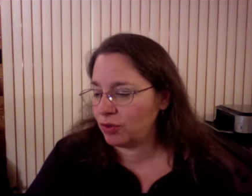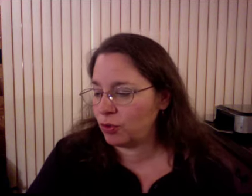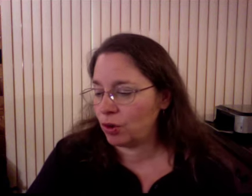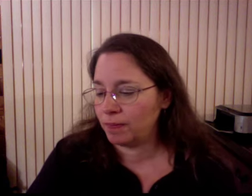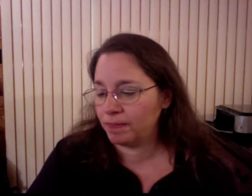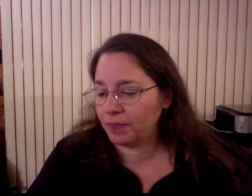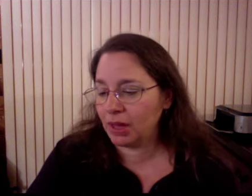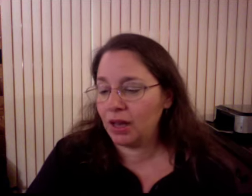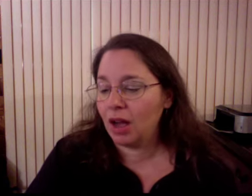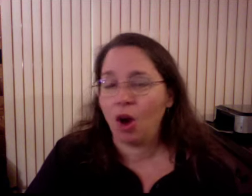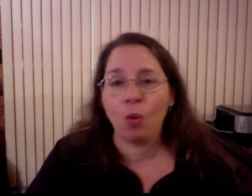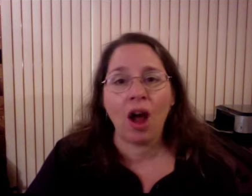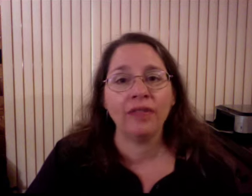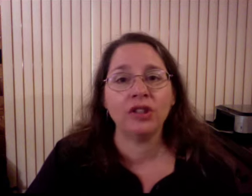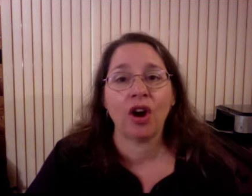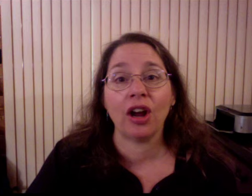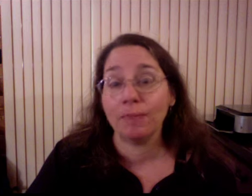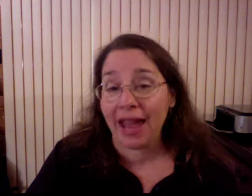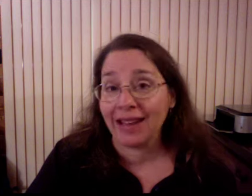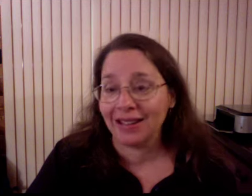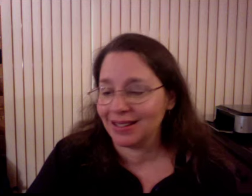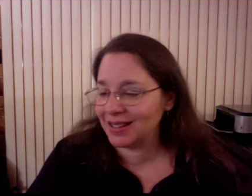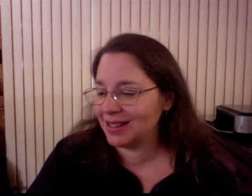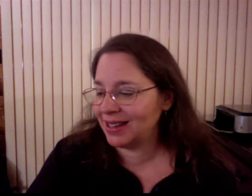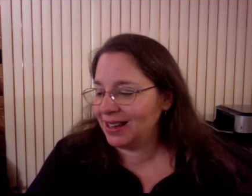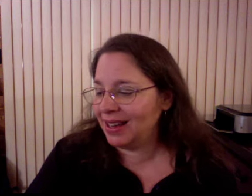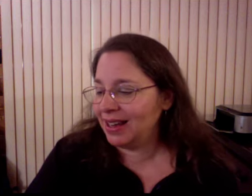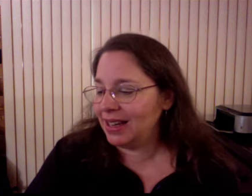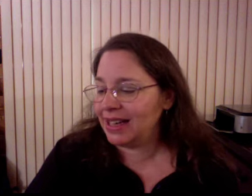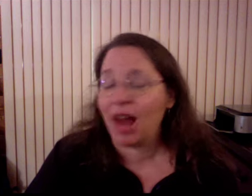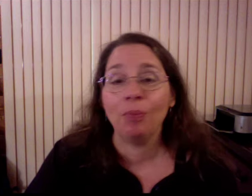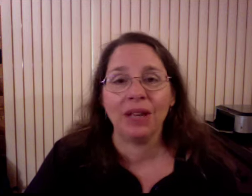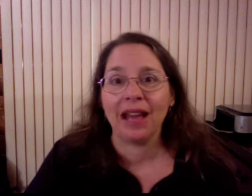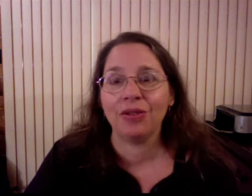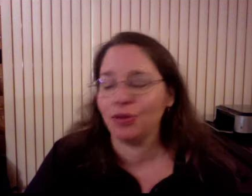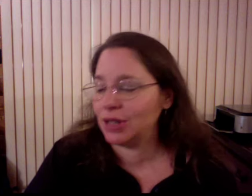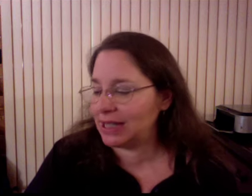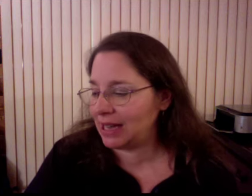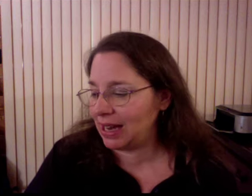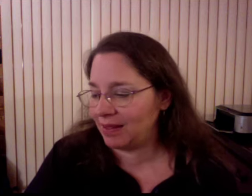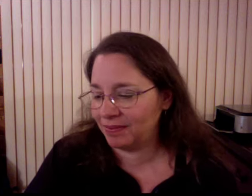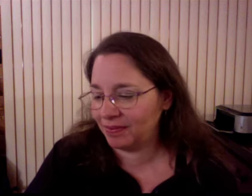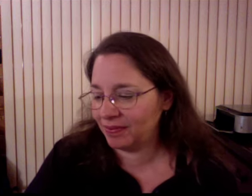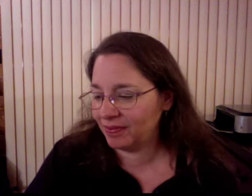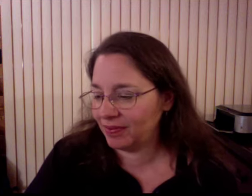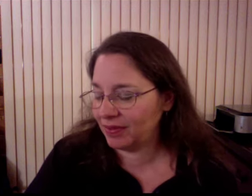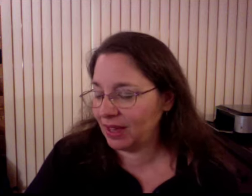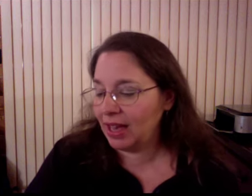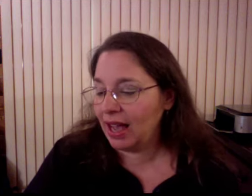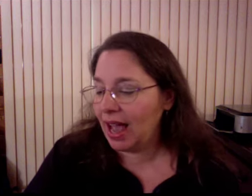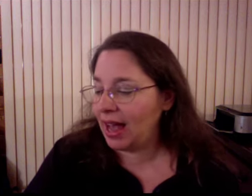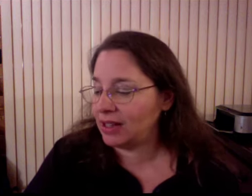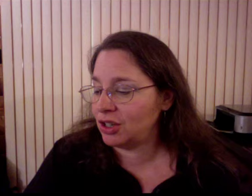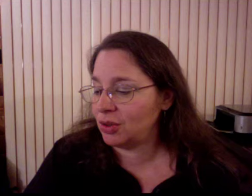for. Our wives are our companions to help me get through the sea and to